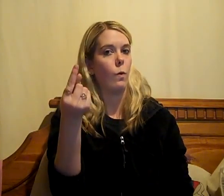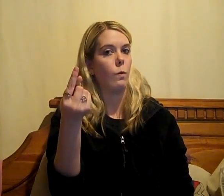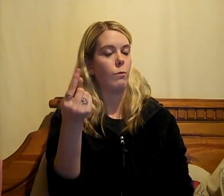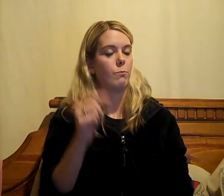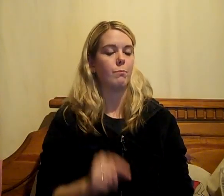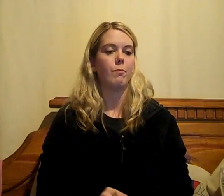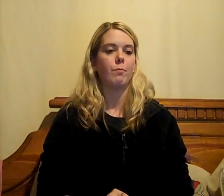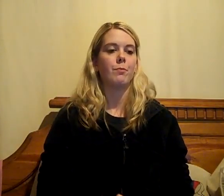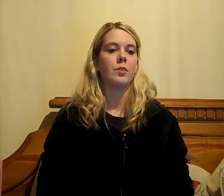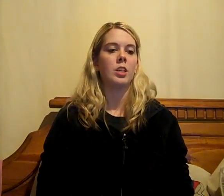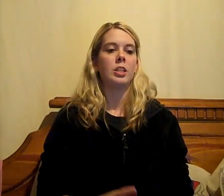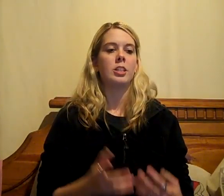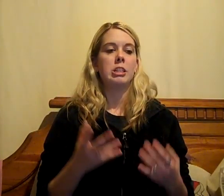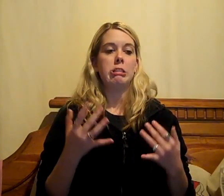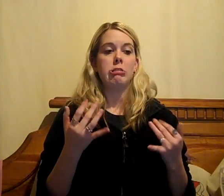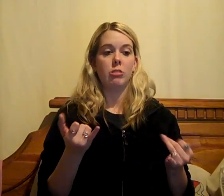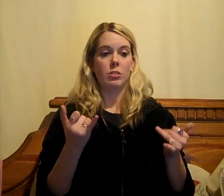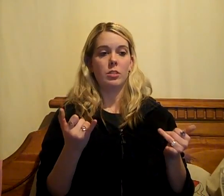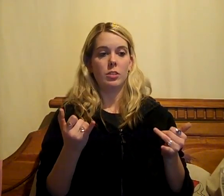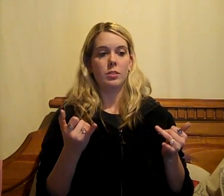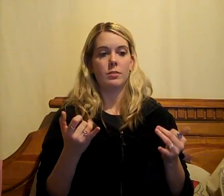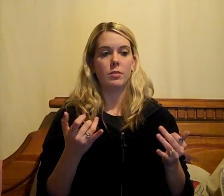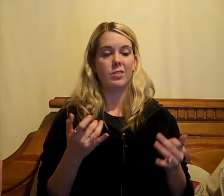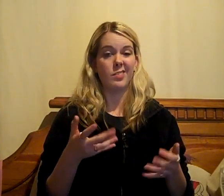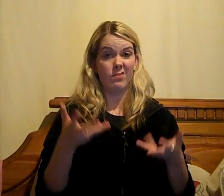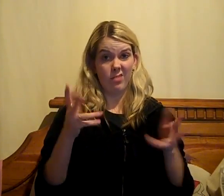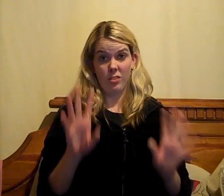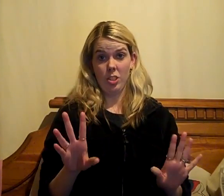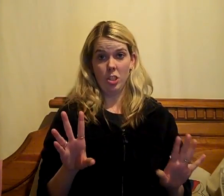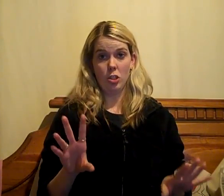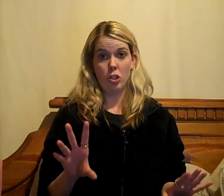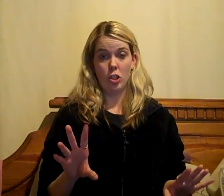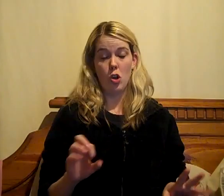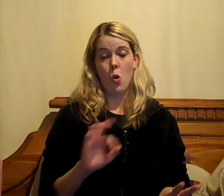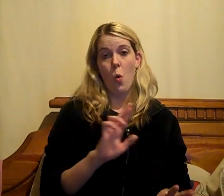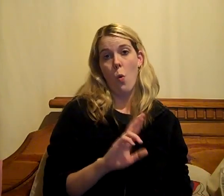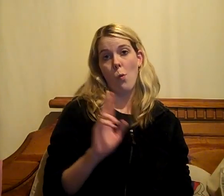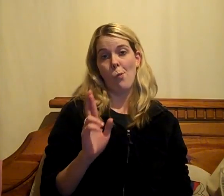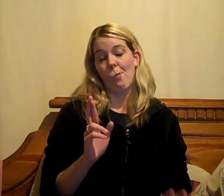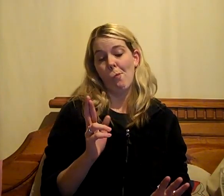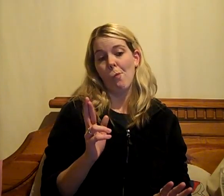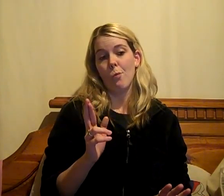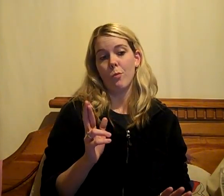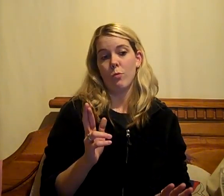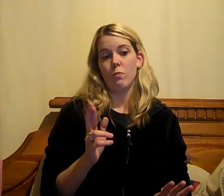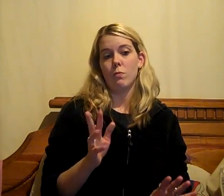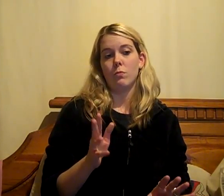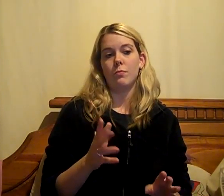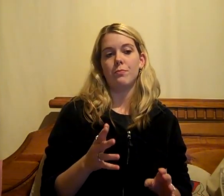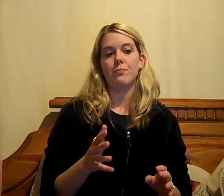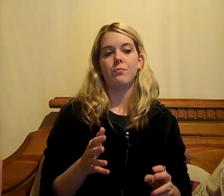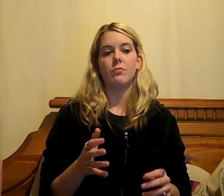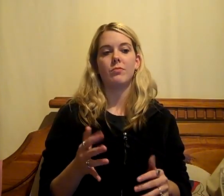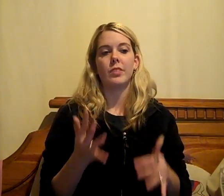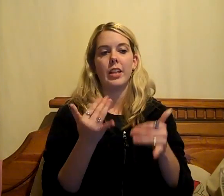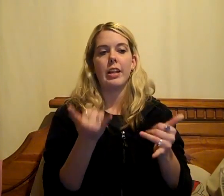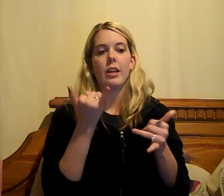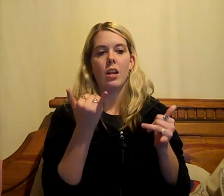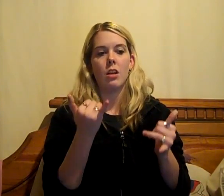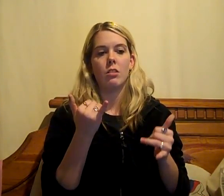And after that, you can leave it just like that and be done with it. Or you can take like extra